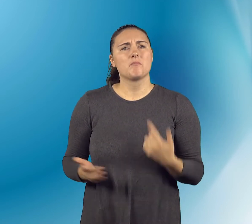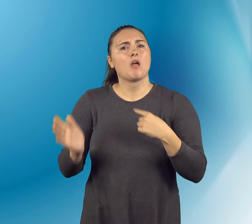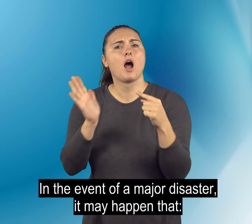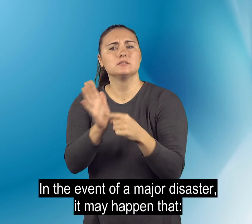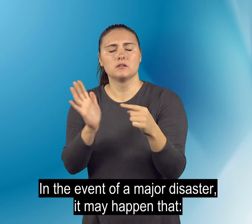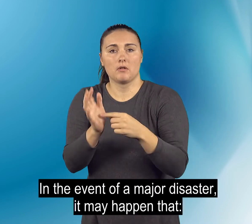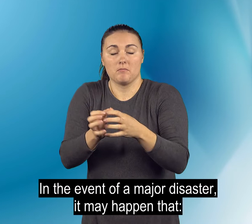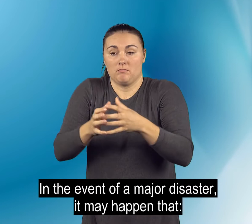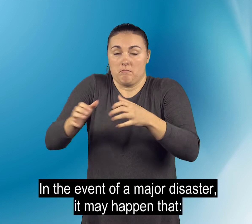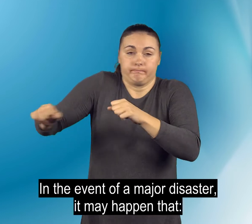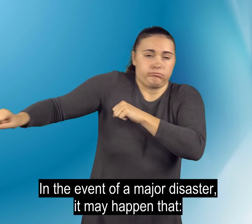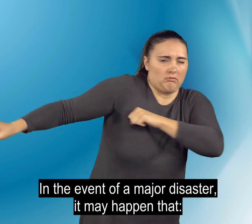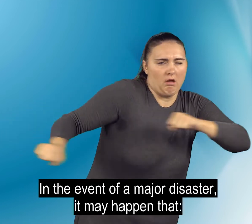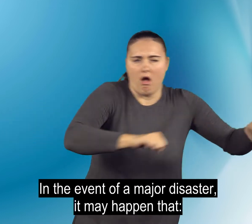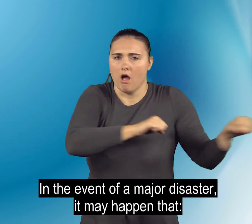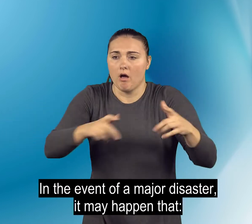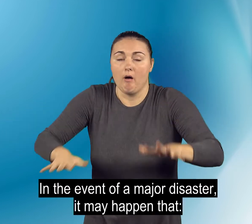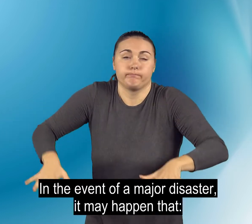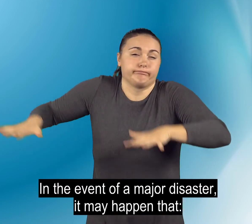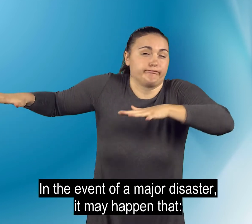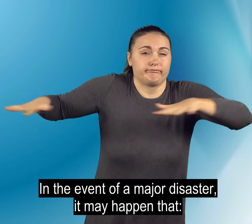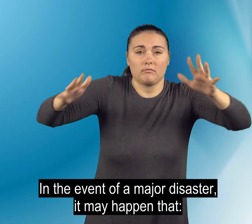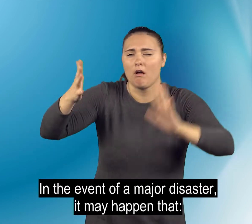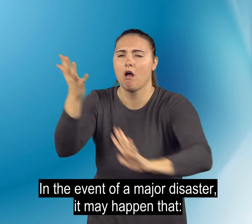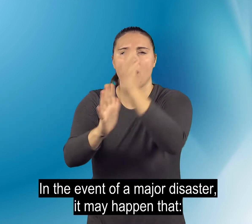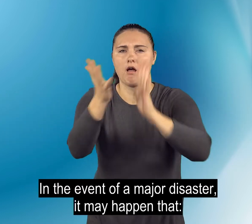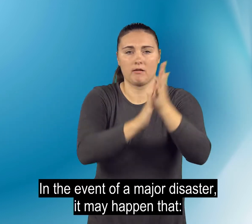In the event of a major disaster, it may happen that